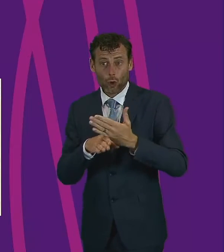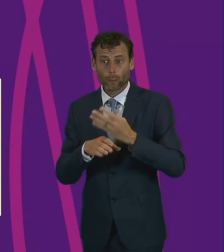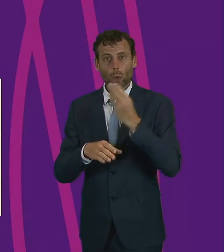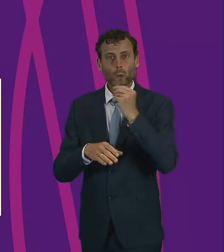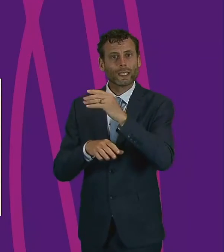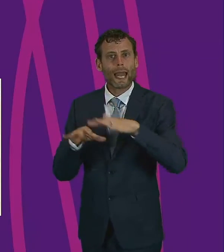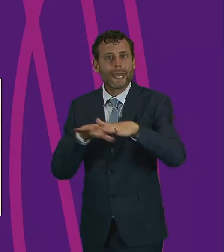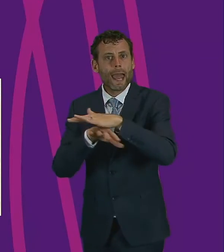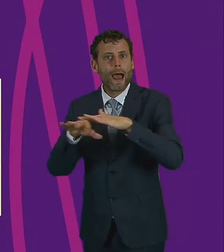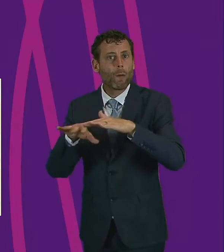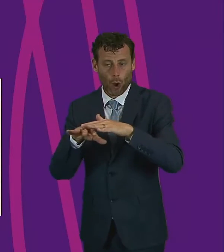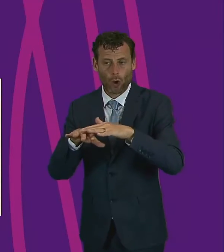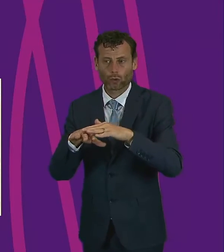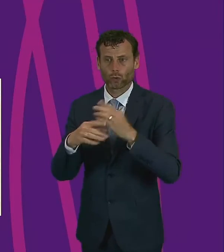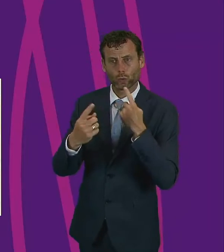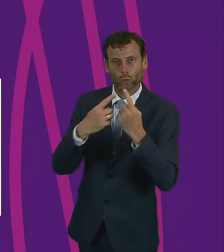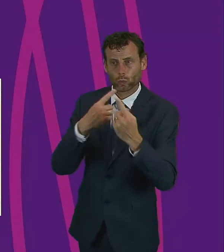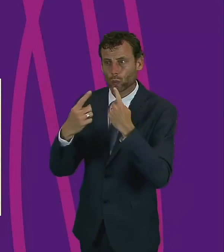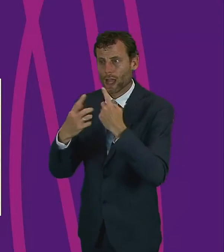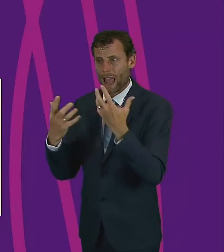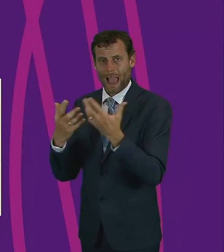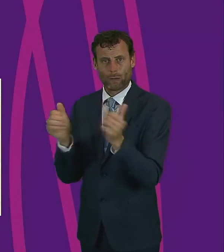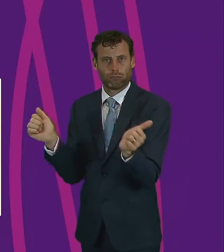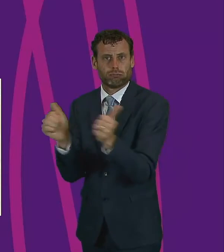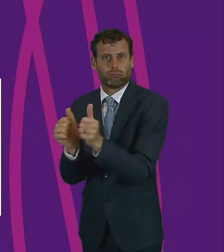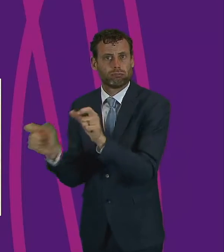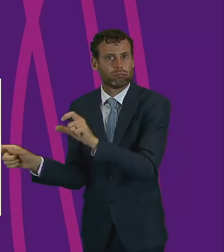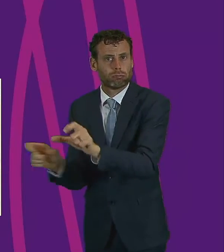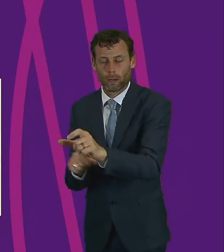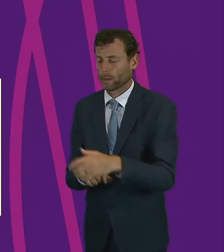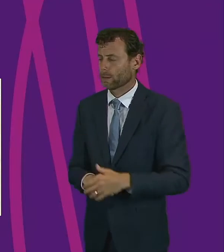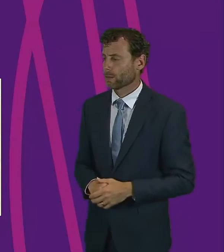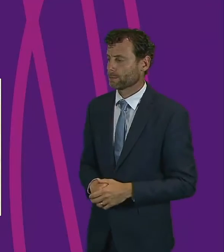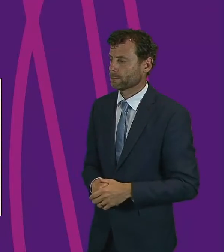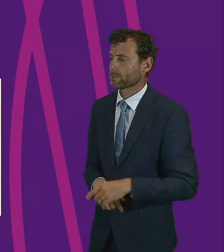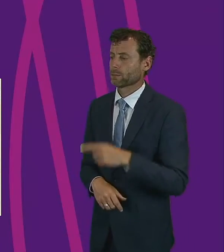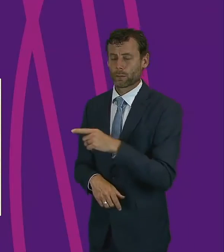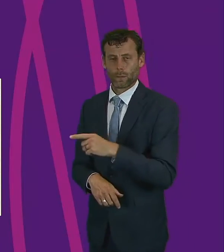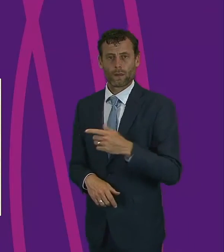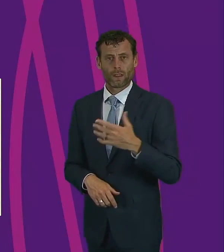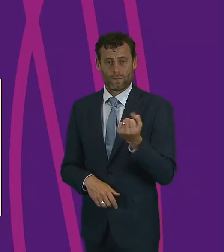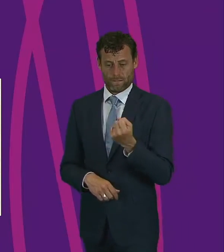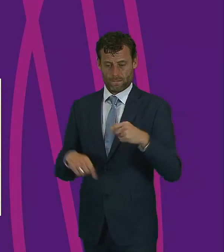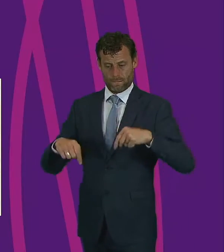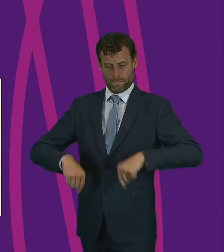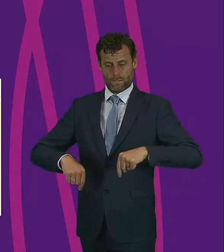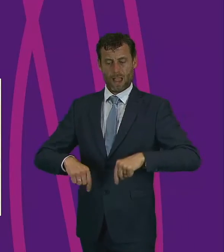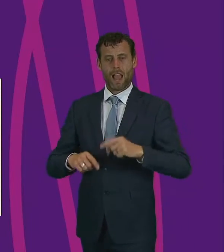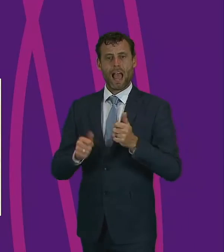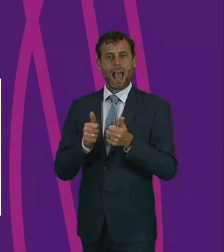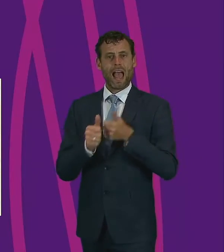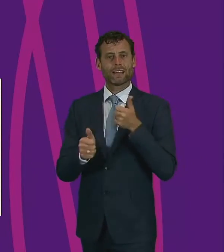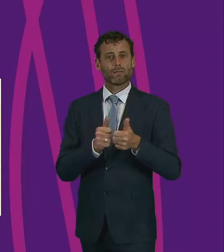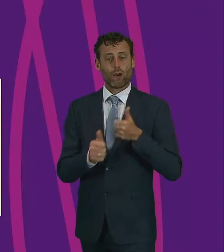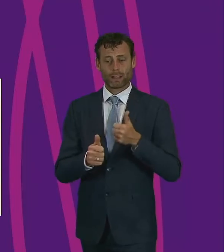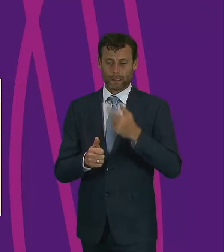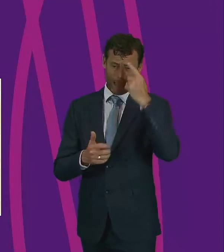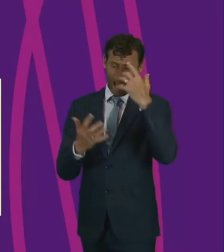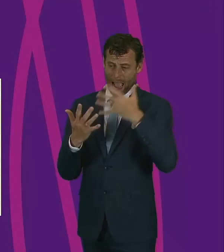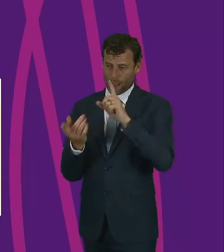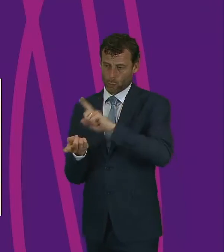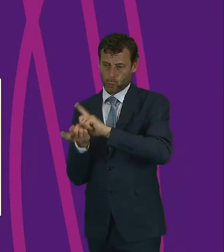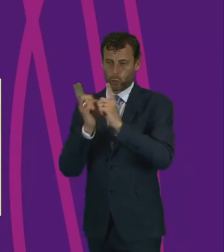to identify and secure buyers. Highlands and Islands Enterprise has redesigned many of its services to be delivered digitally. The